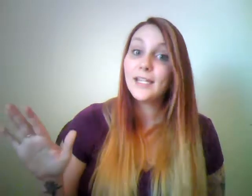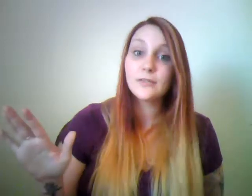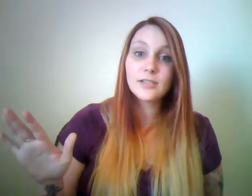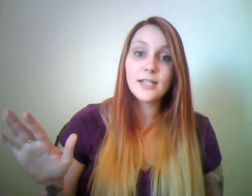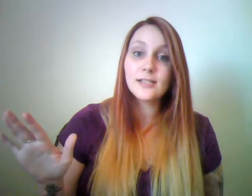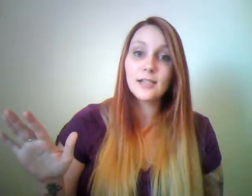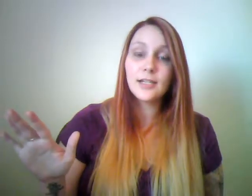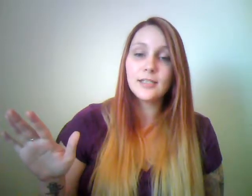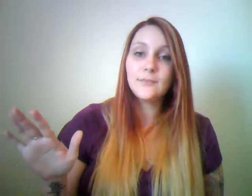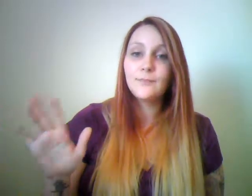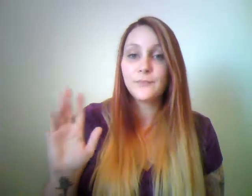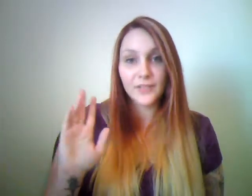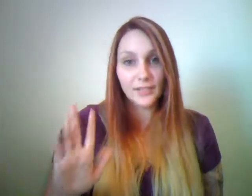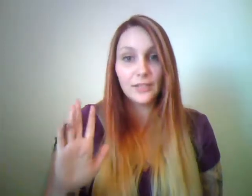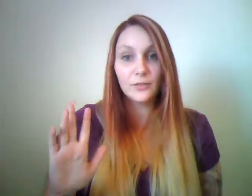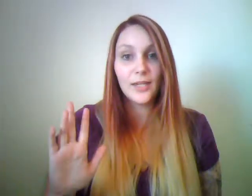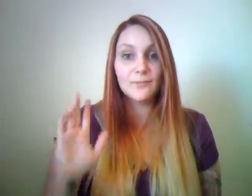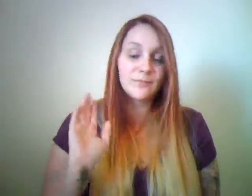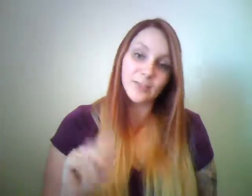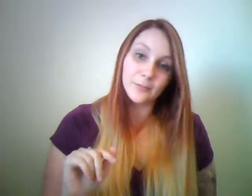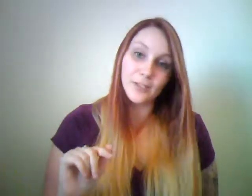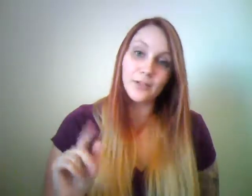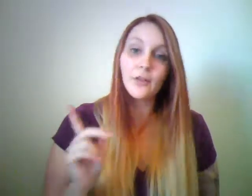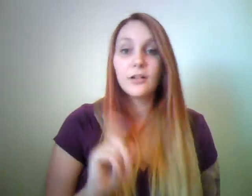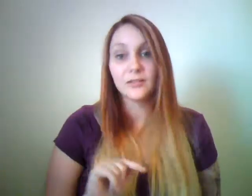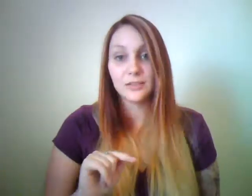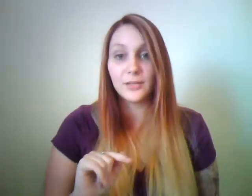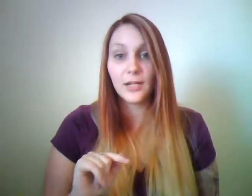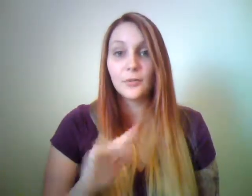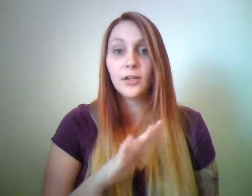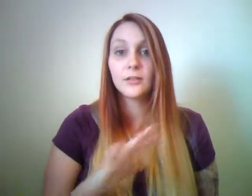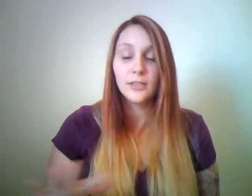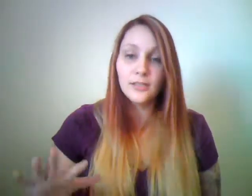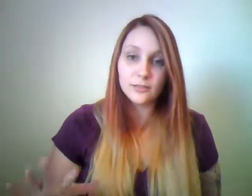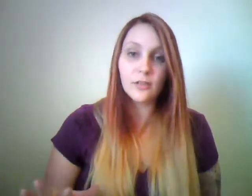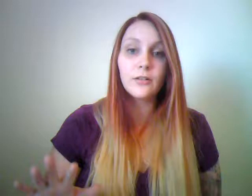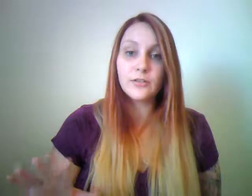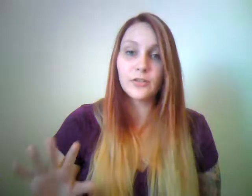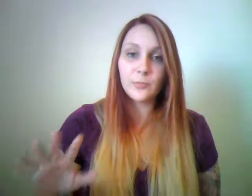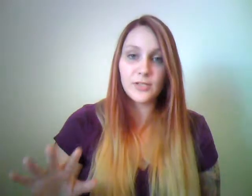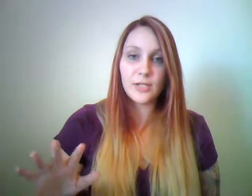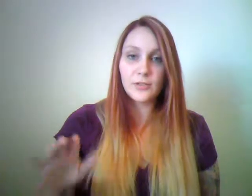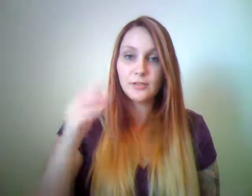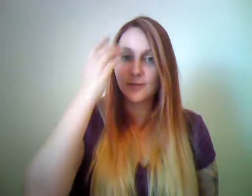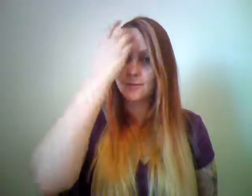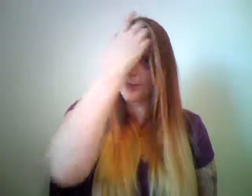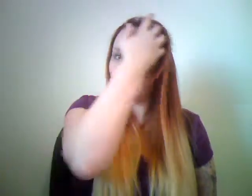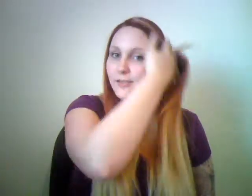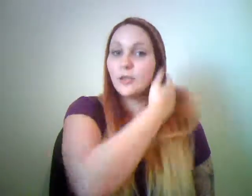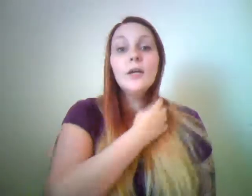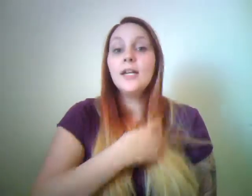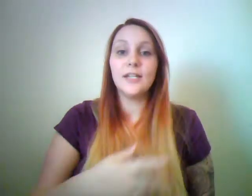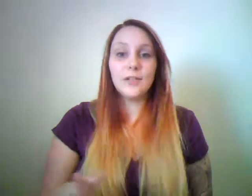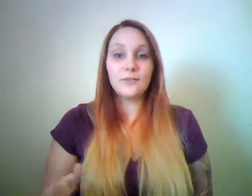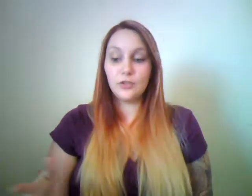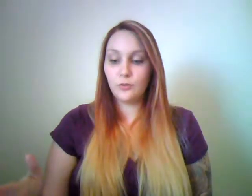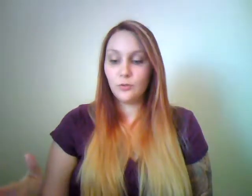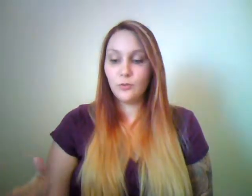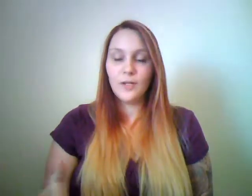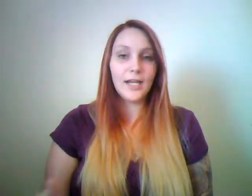different signs than I did. And that's okay. Doesn't mean they're wrong, doesn't mean I'm wrong. It's all interpretations, alright? So even if you have a